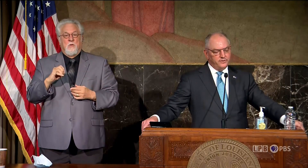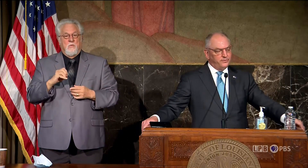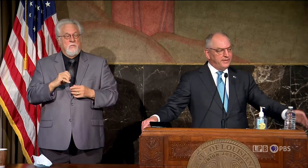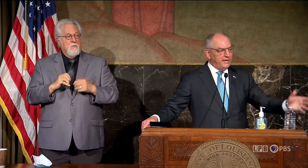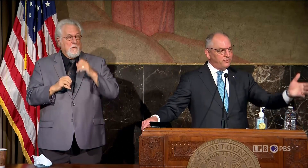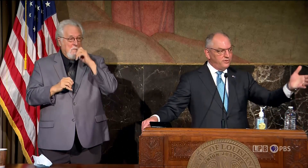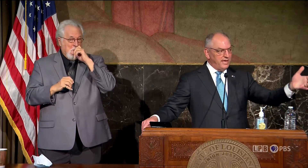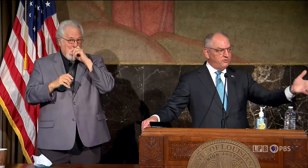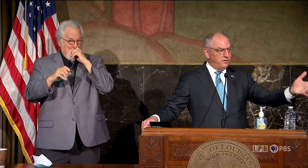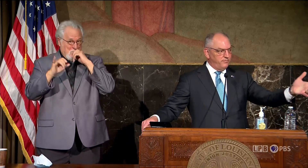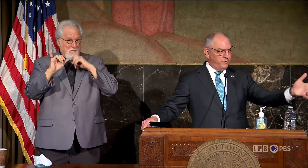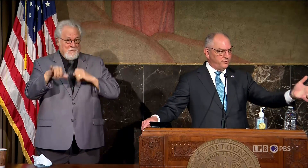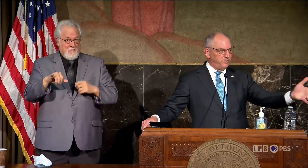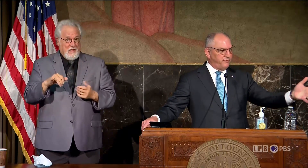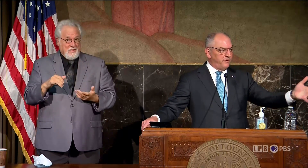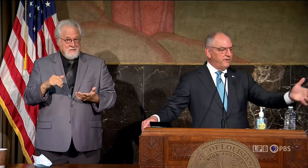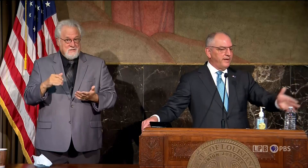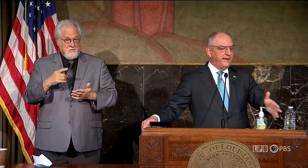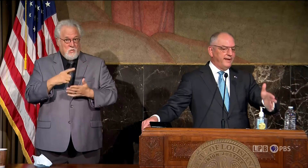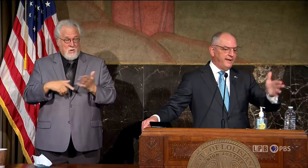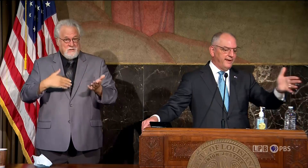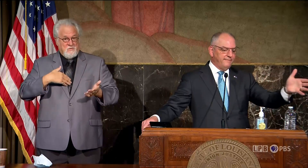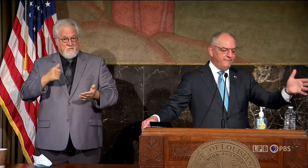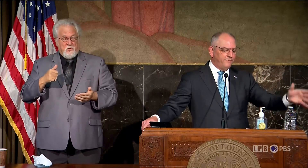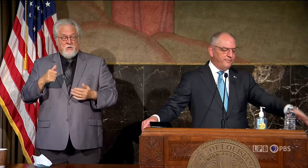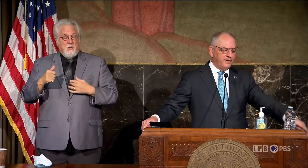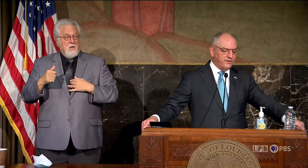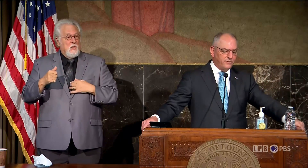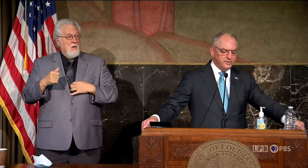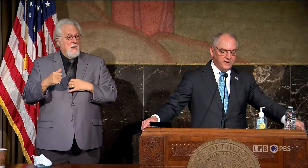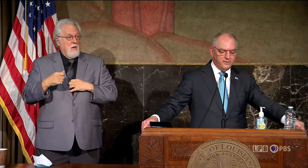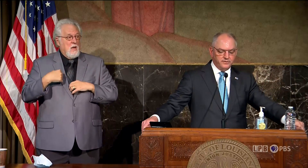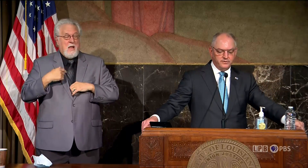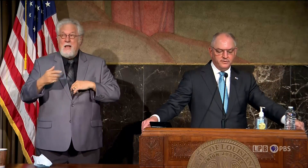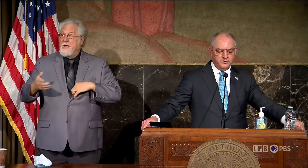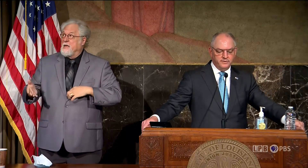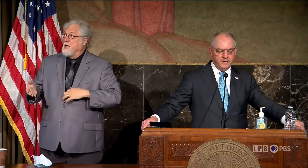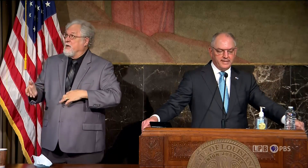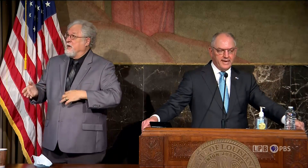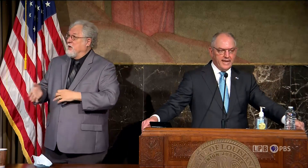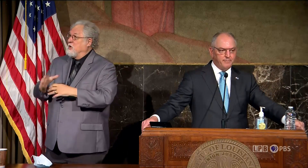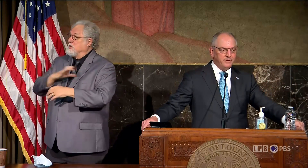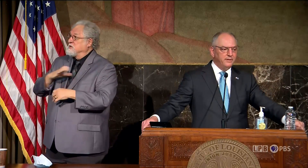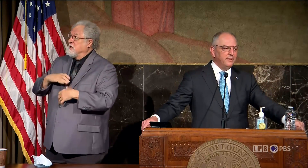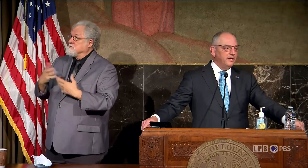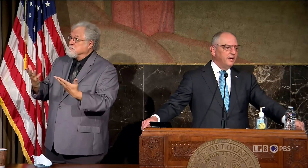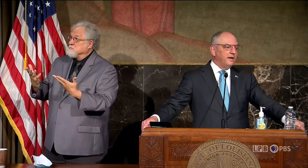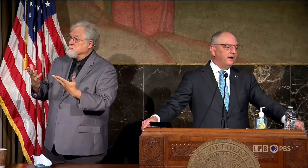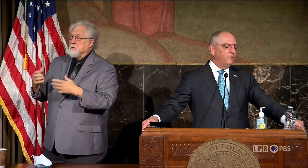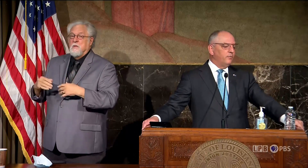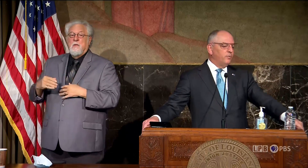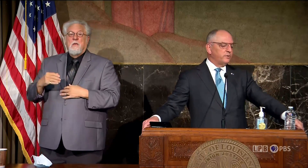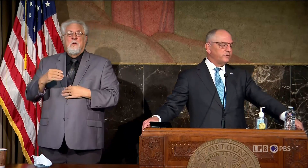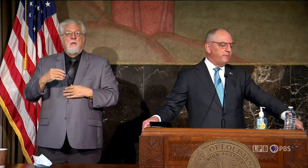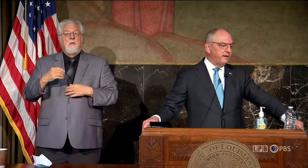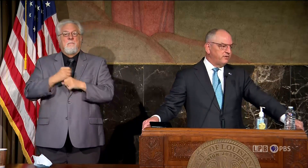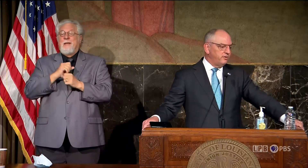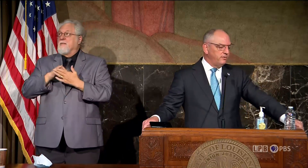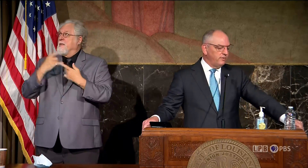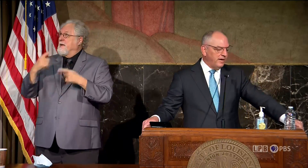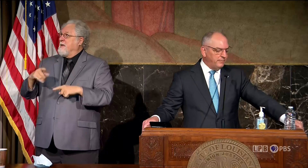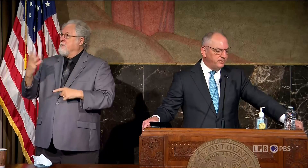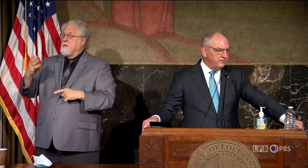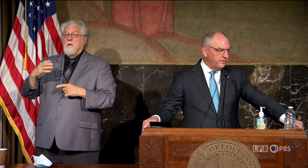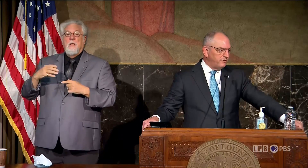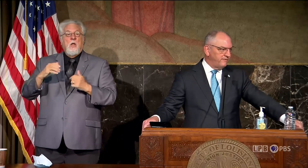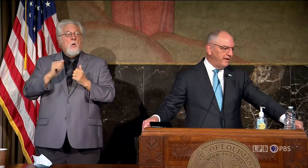So that's what's preferred, and I would encourage Congress to make that happen. With respect